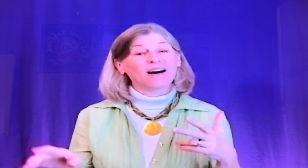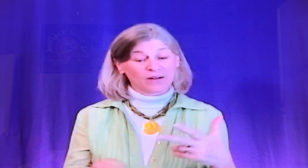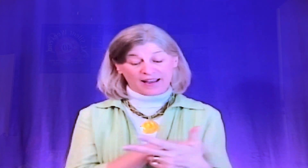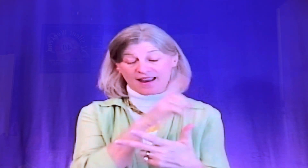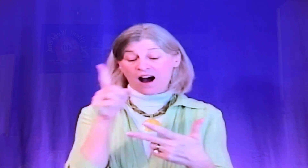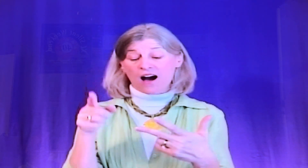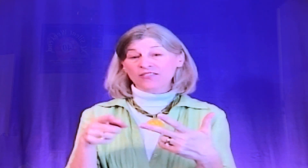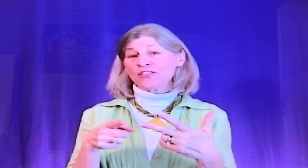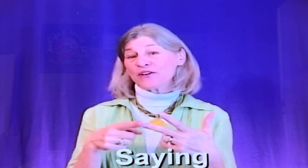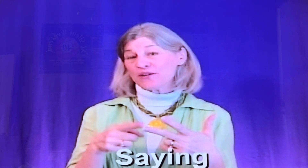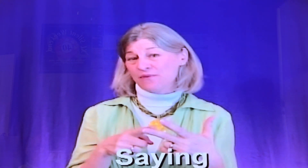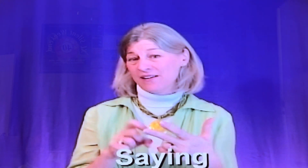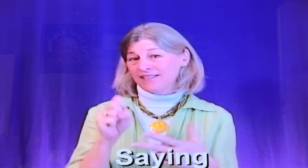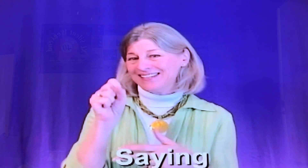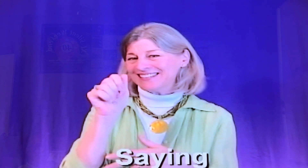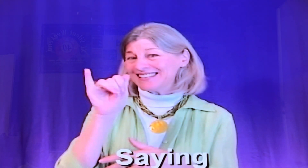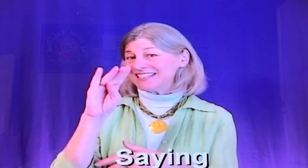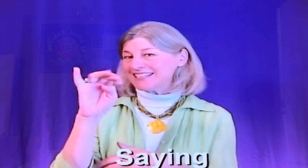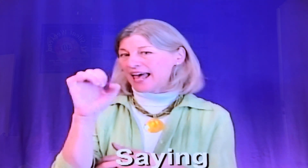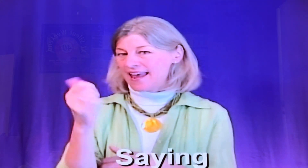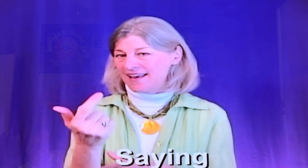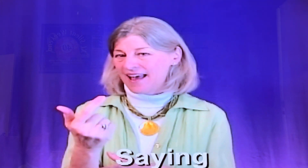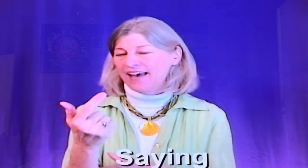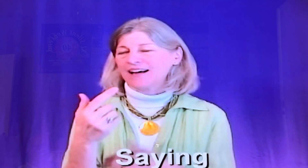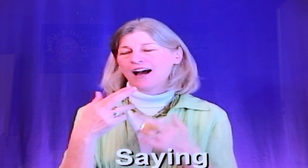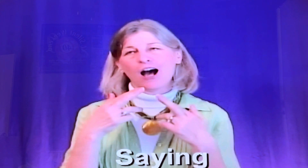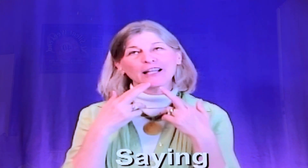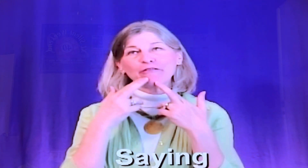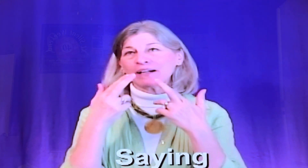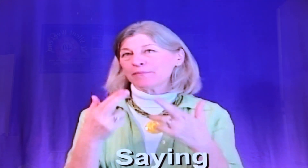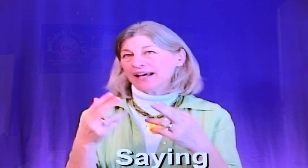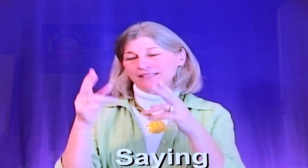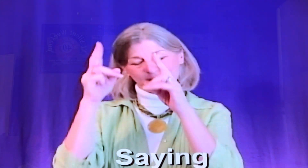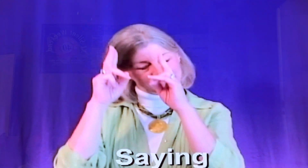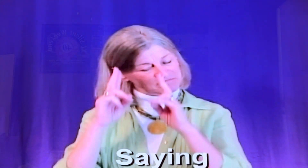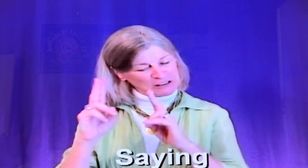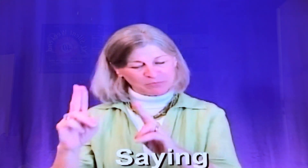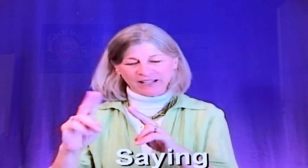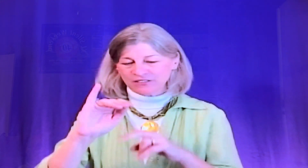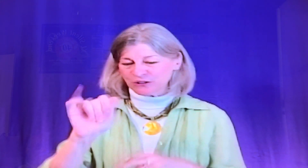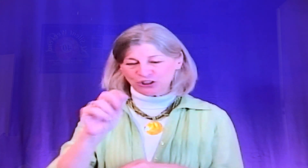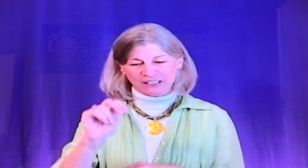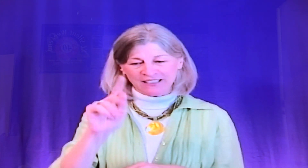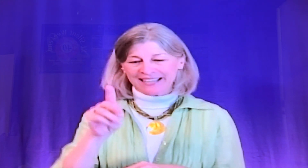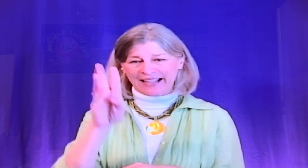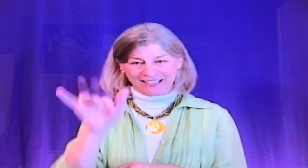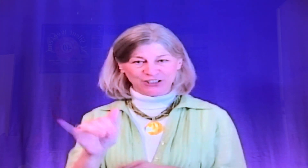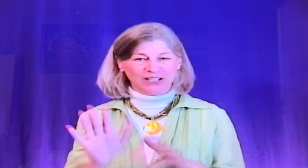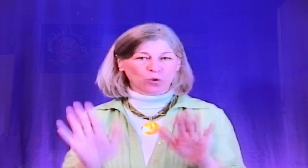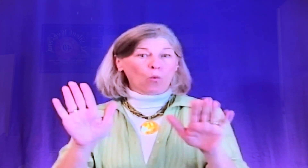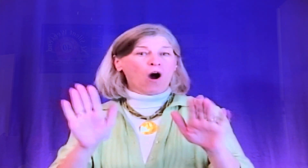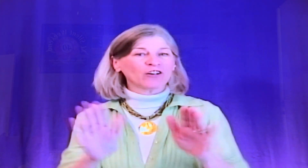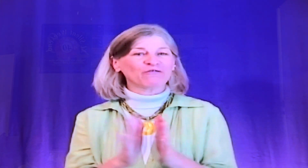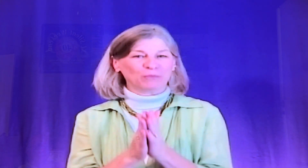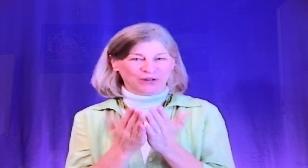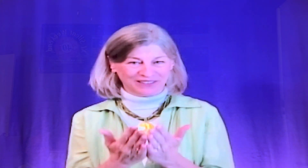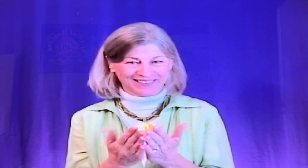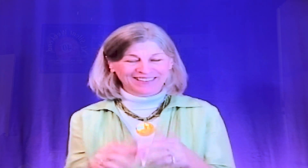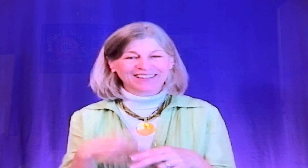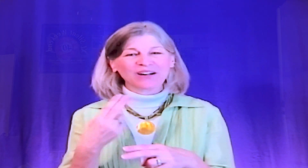Okay, on the third one, saying, and I highly recommend, respect to Jean Kelly, she has a wonderful book